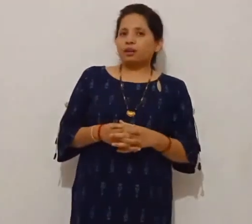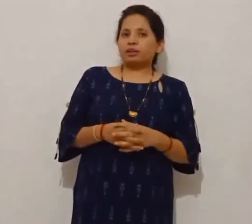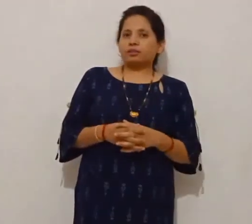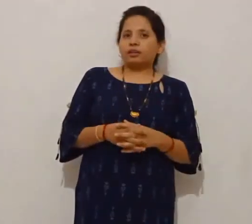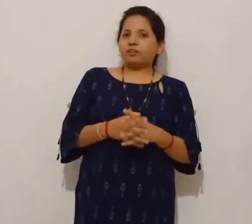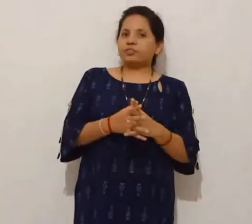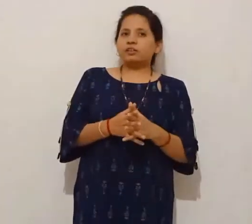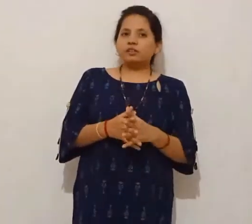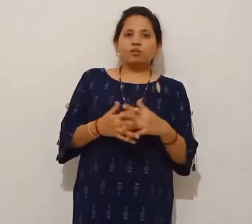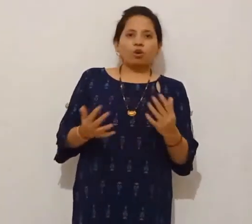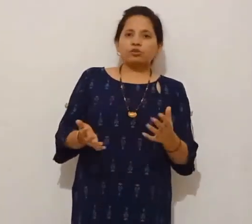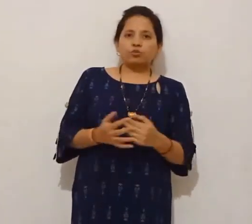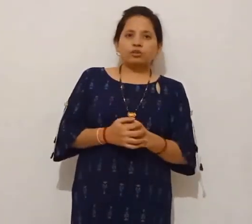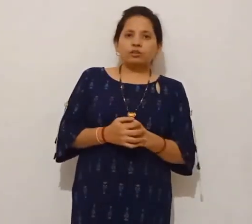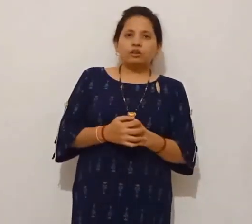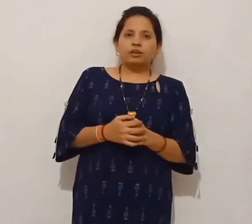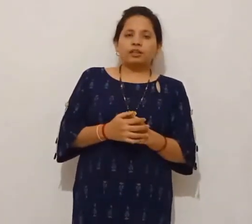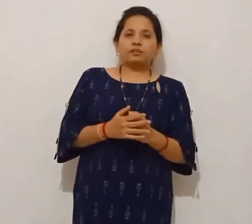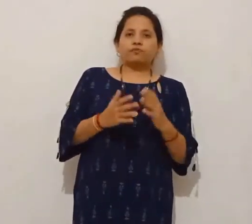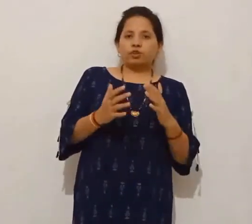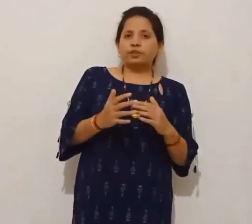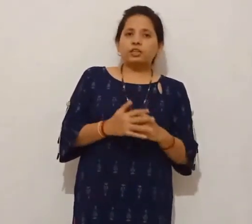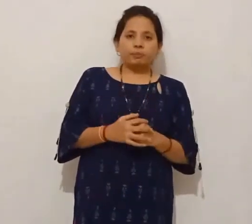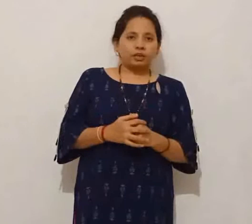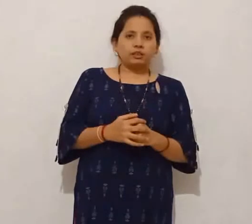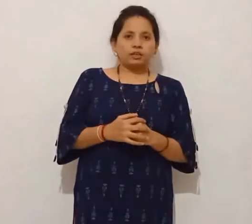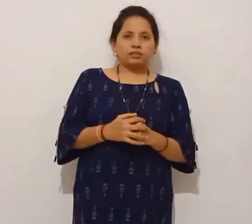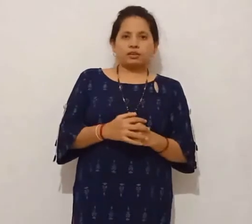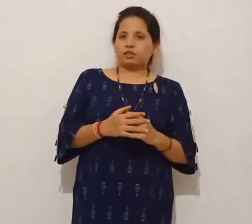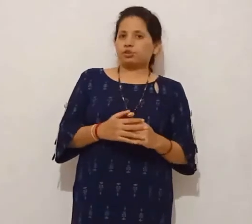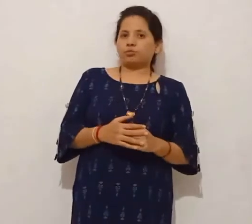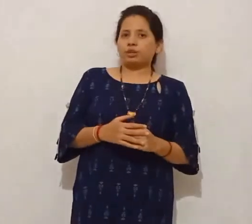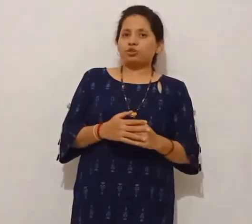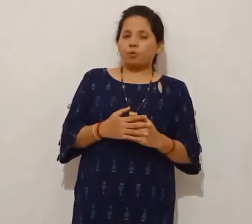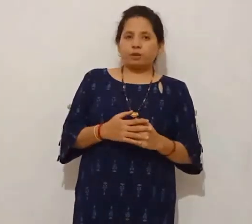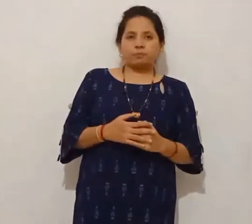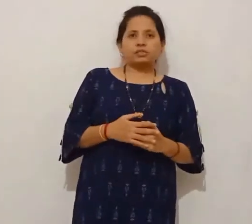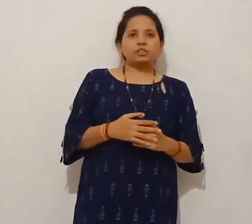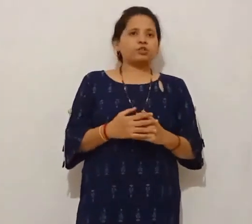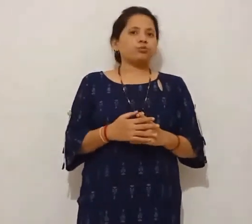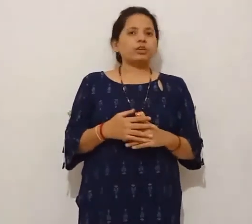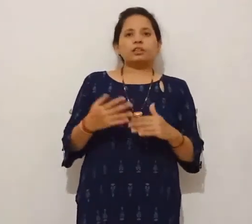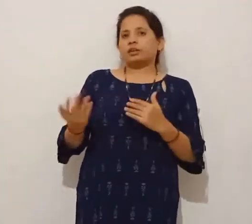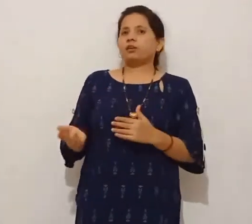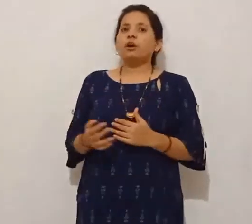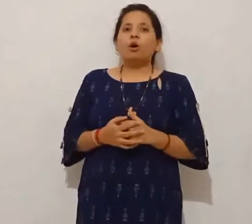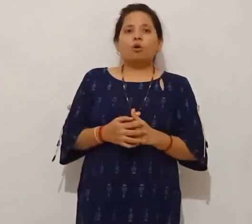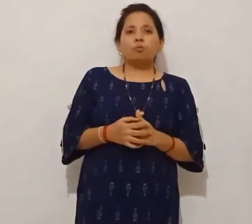market, if things are not sold, then whatever the remaining things they are storing, shopkeepers are storing in their home